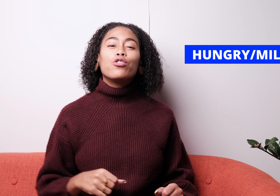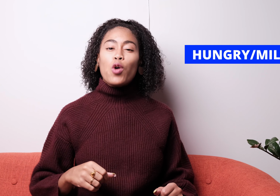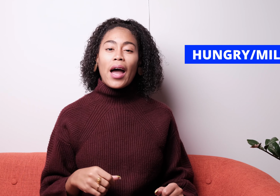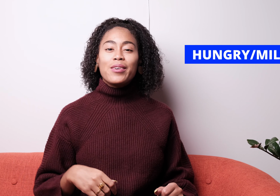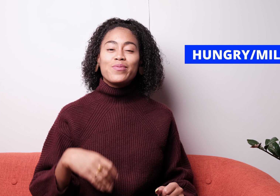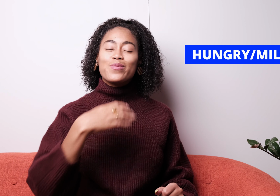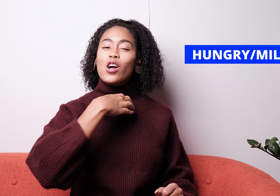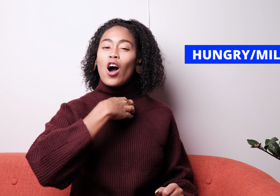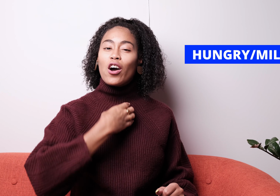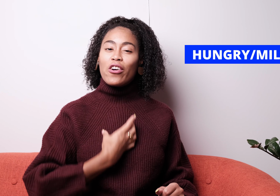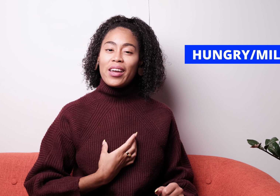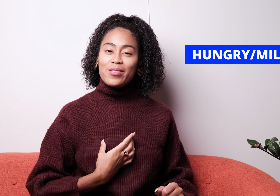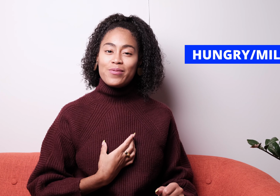try. Hungry.